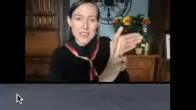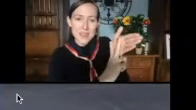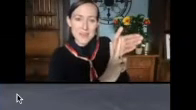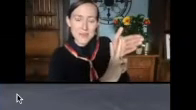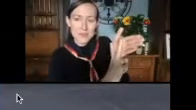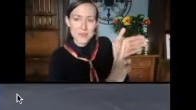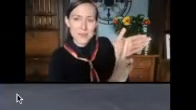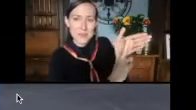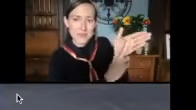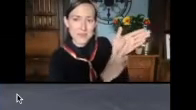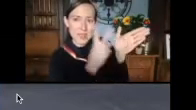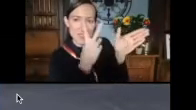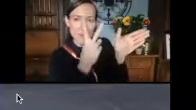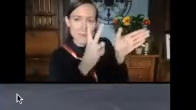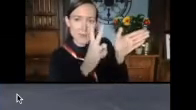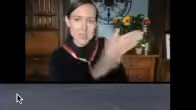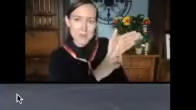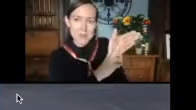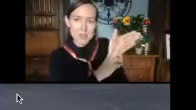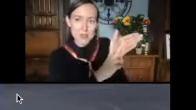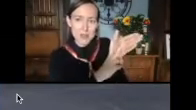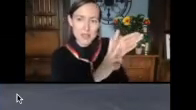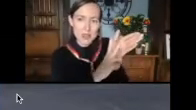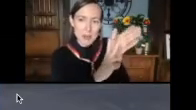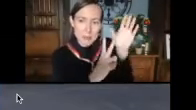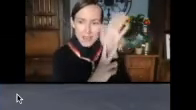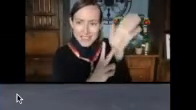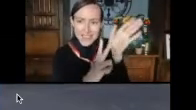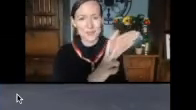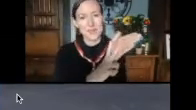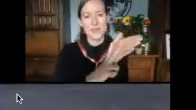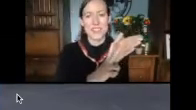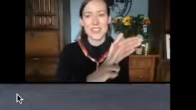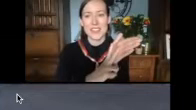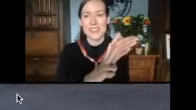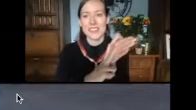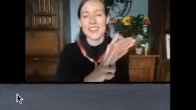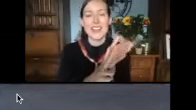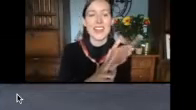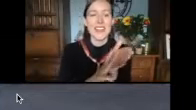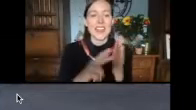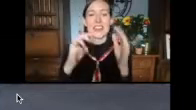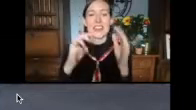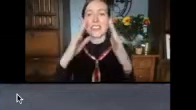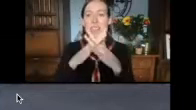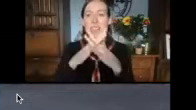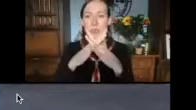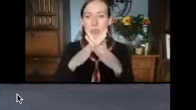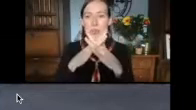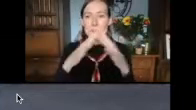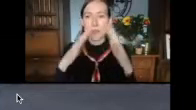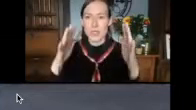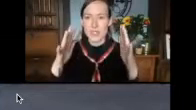V. You see, I'm just making a V, putting it on my palette. And then